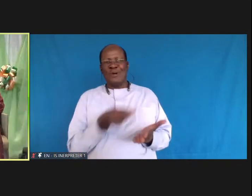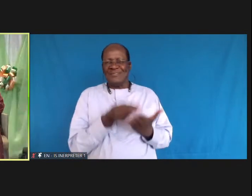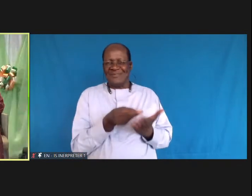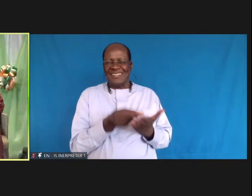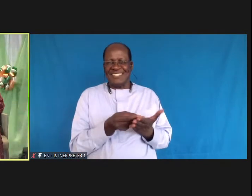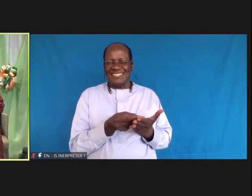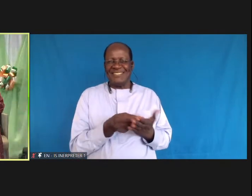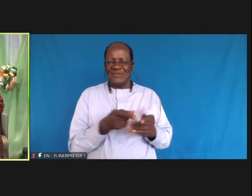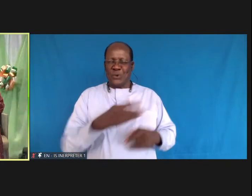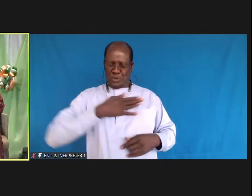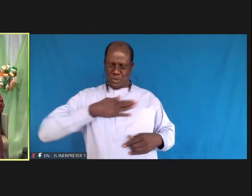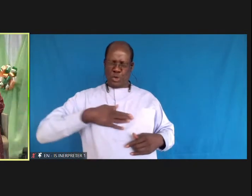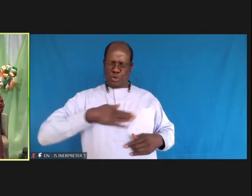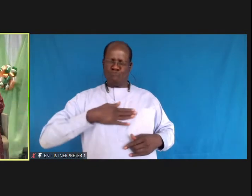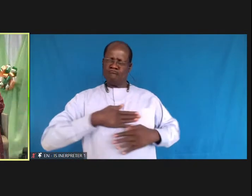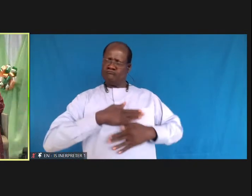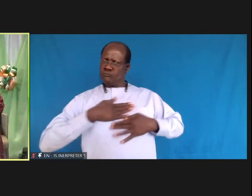that